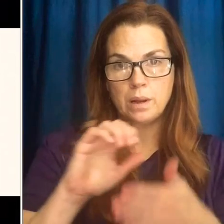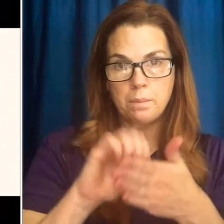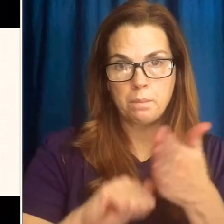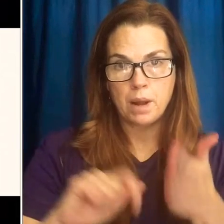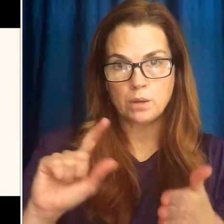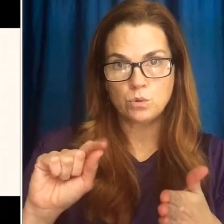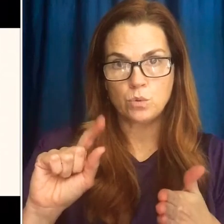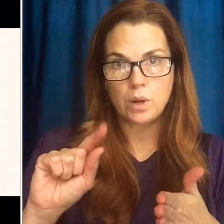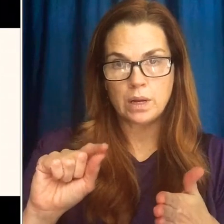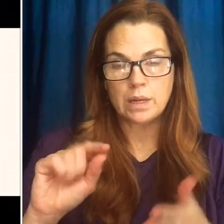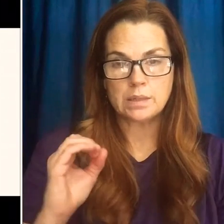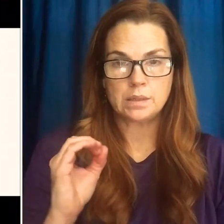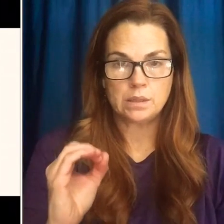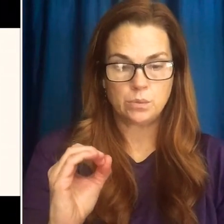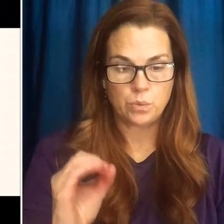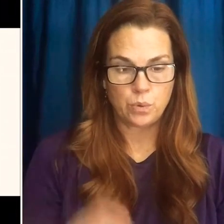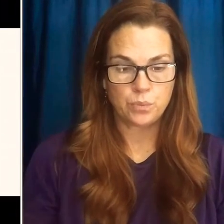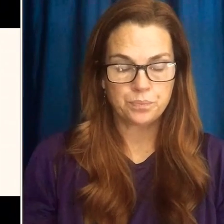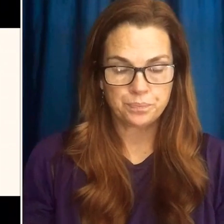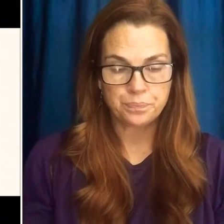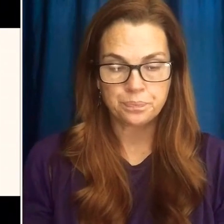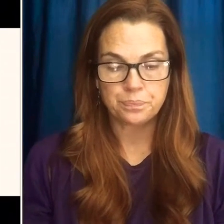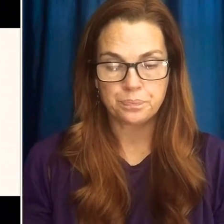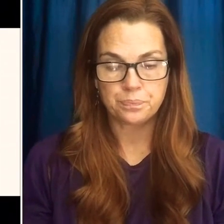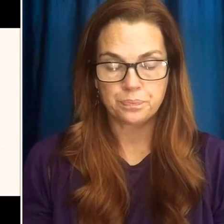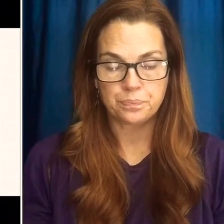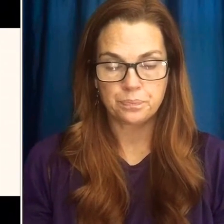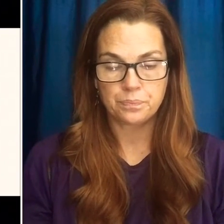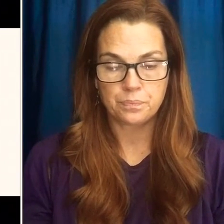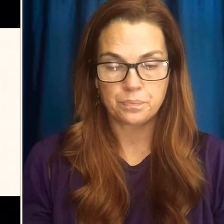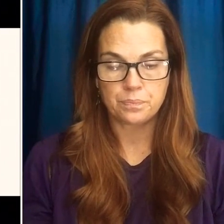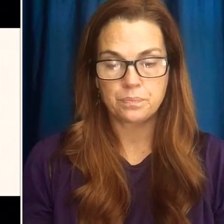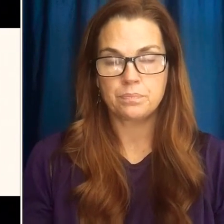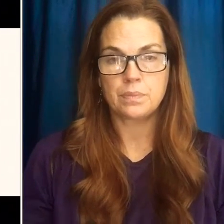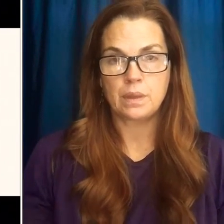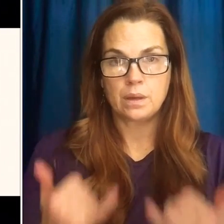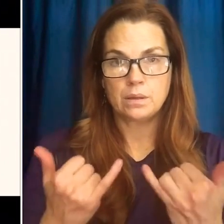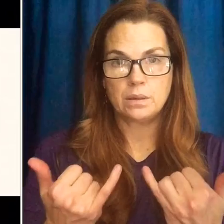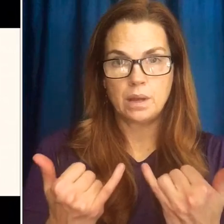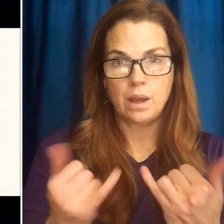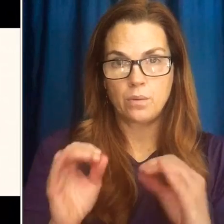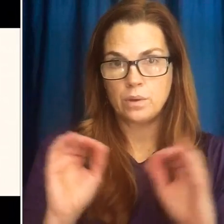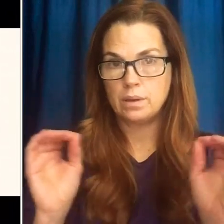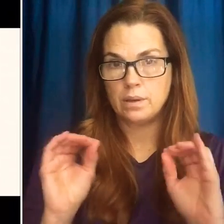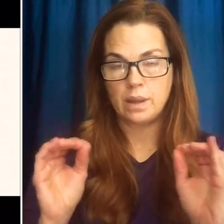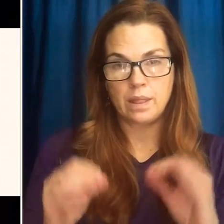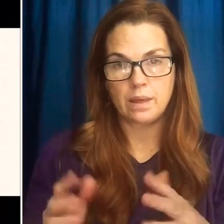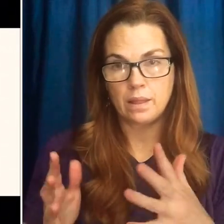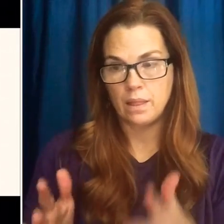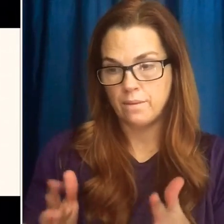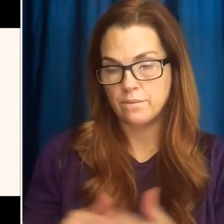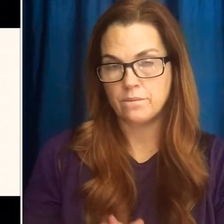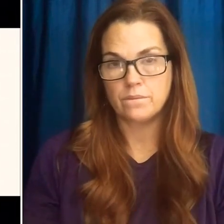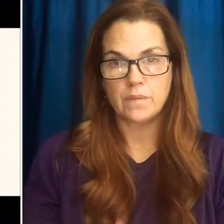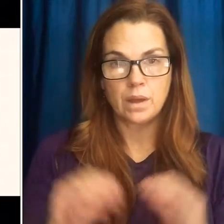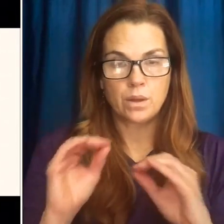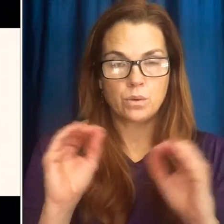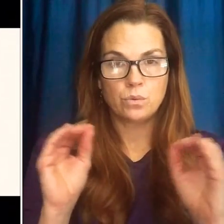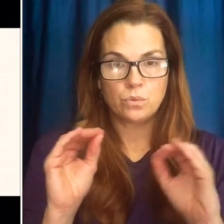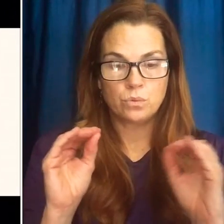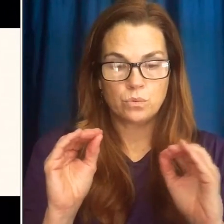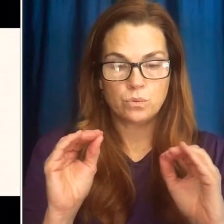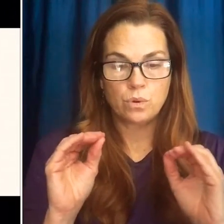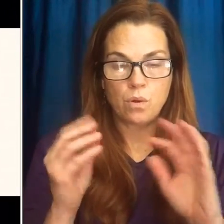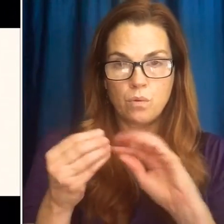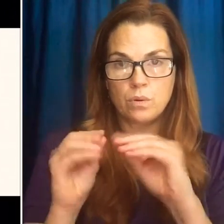I now have no remainder and no digits to bring down, so we're finished. My decimal